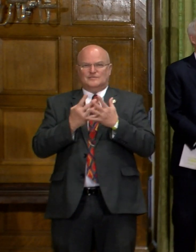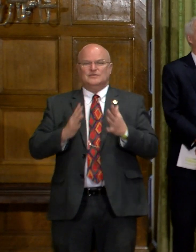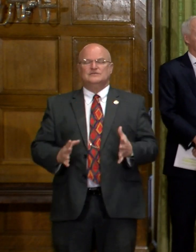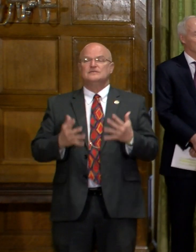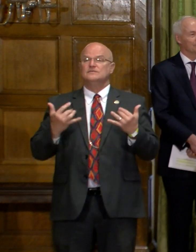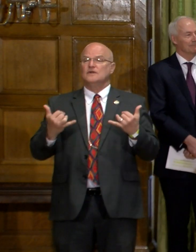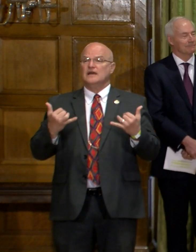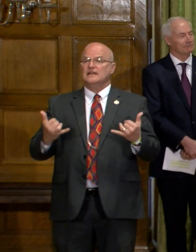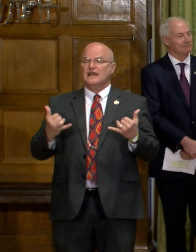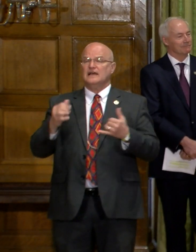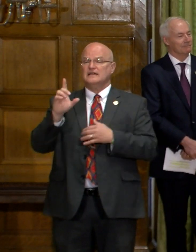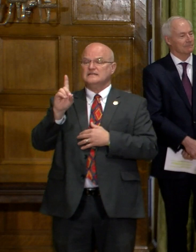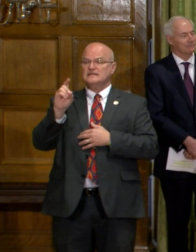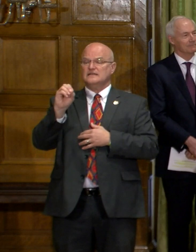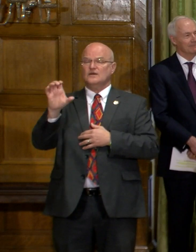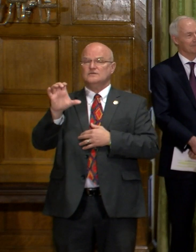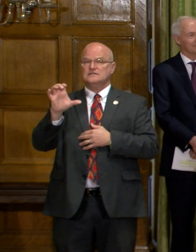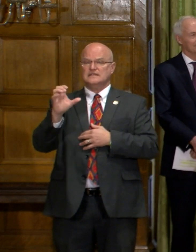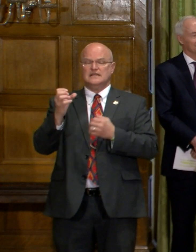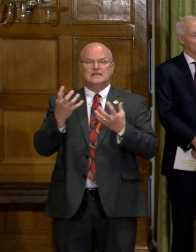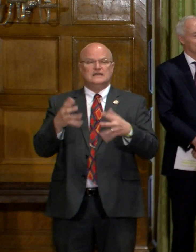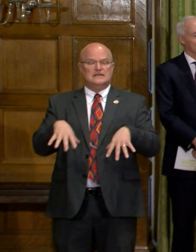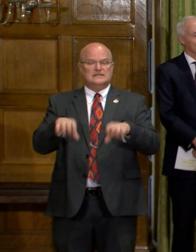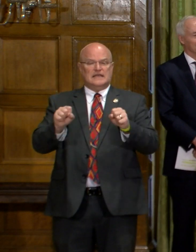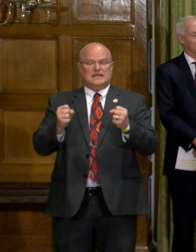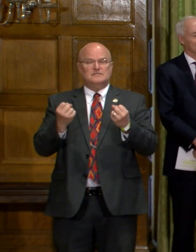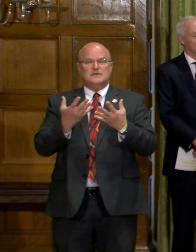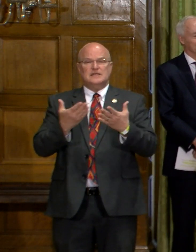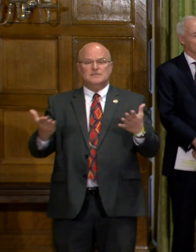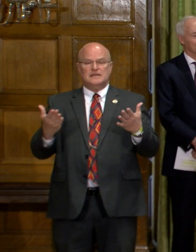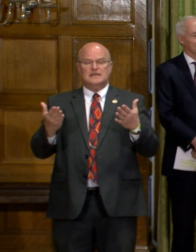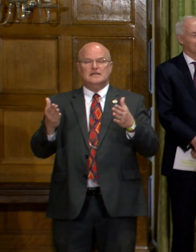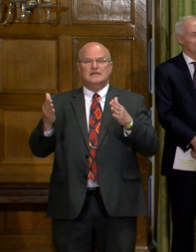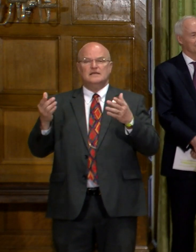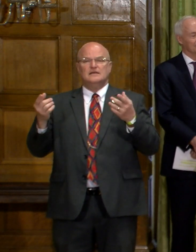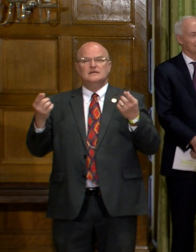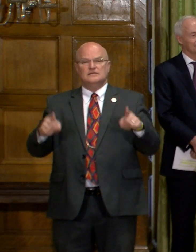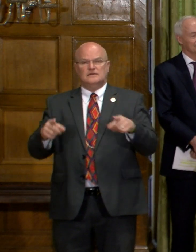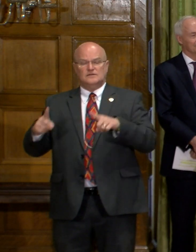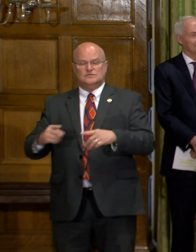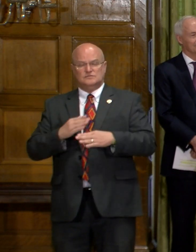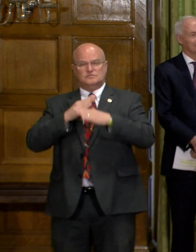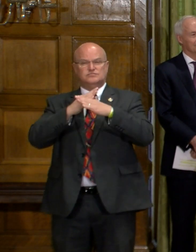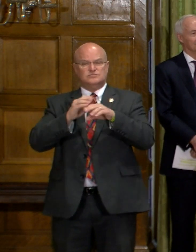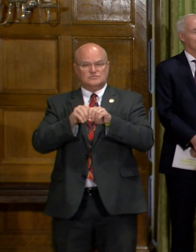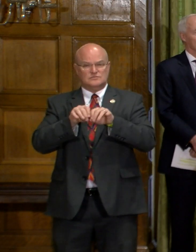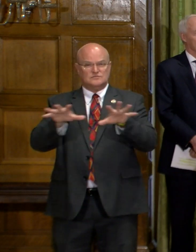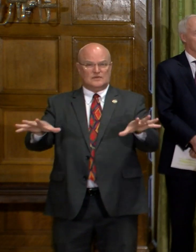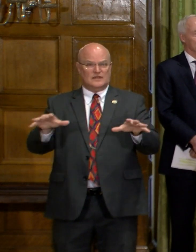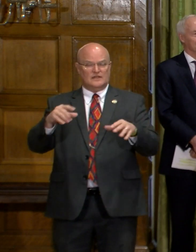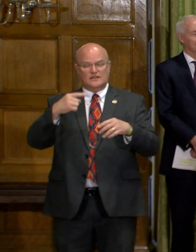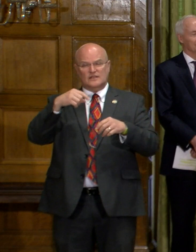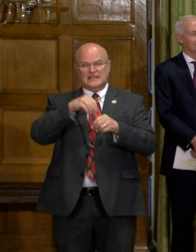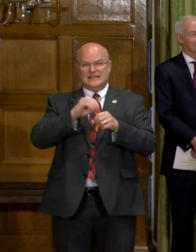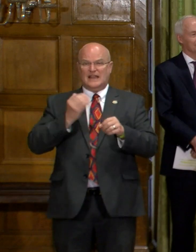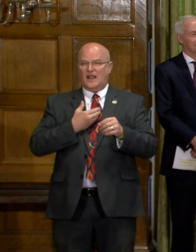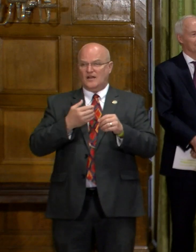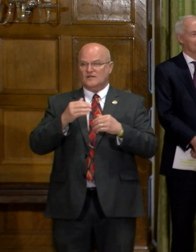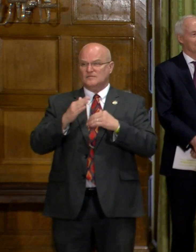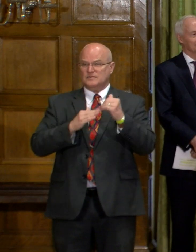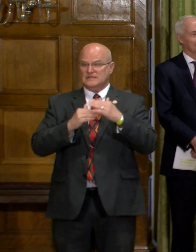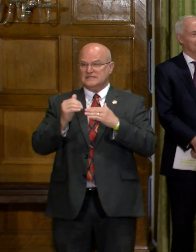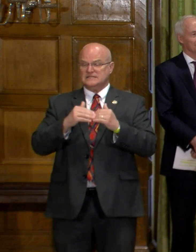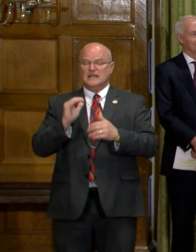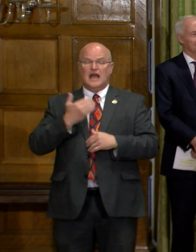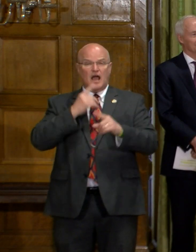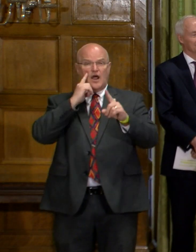this time, the Division of Correction has taken many steps to prevent the spread of the coronavirus throughout our facilities. It